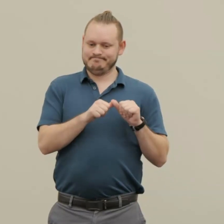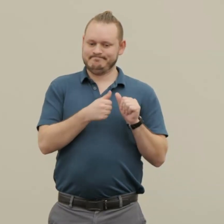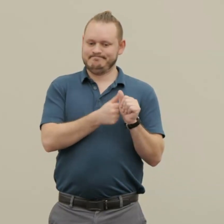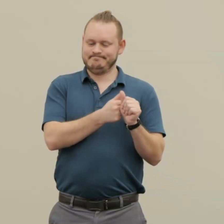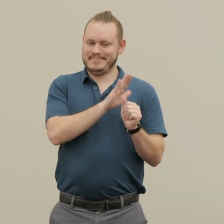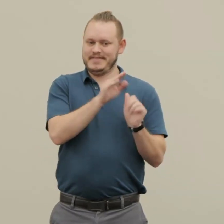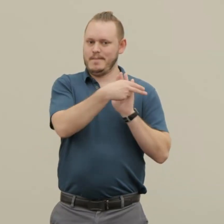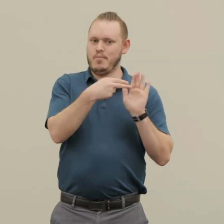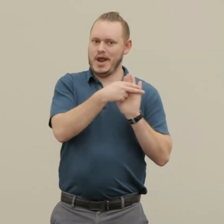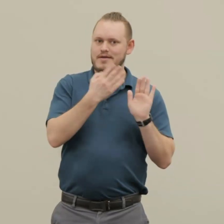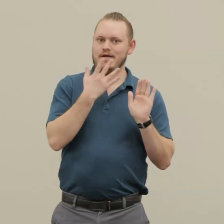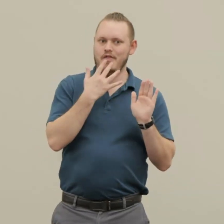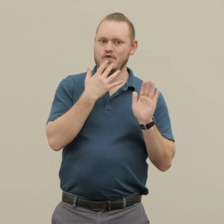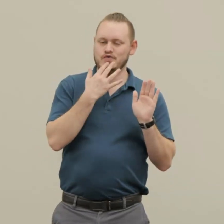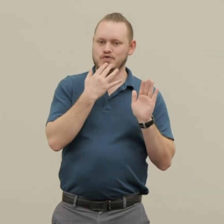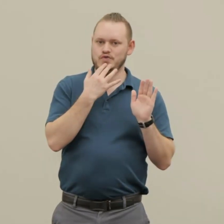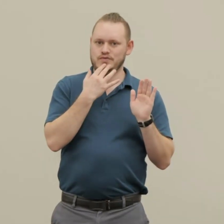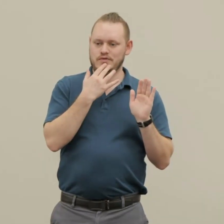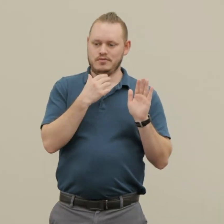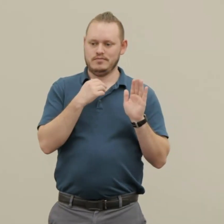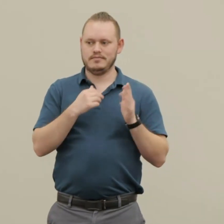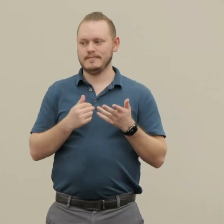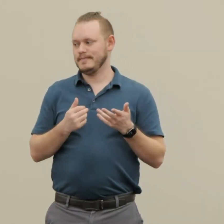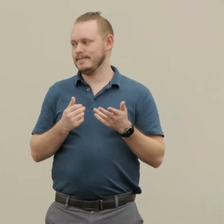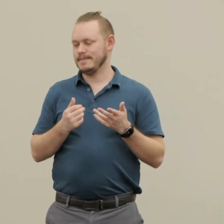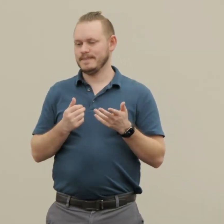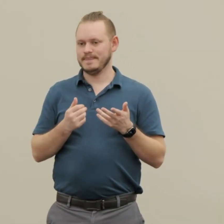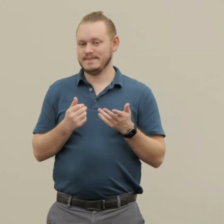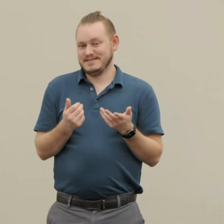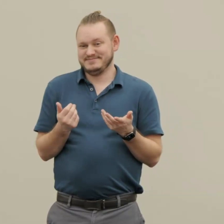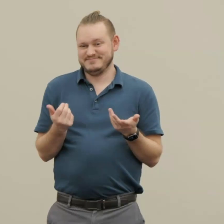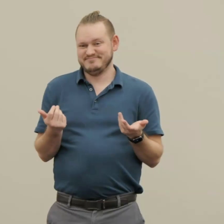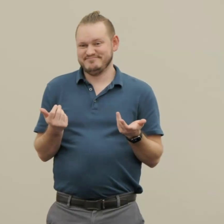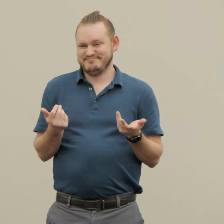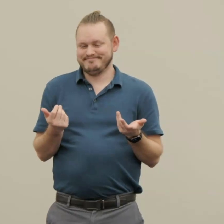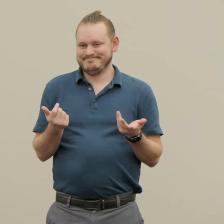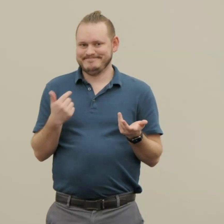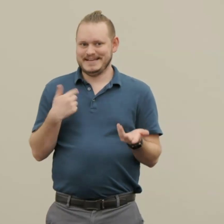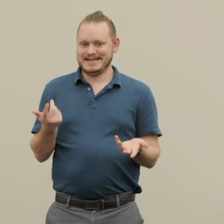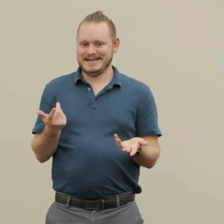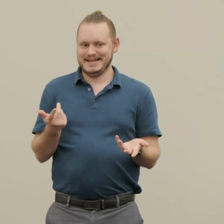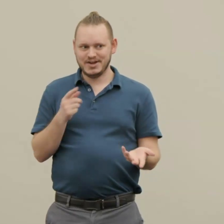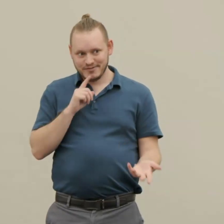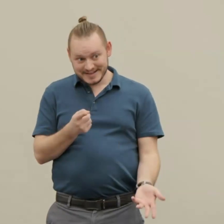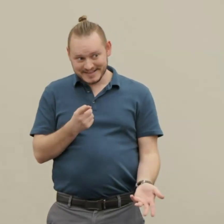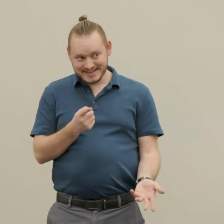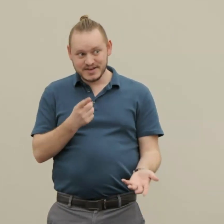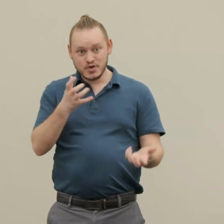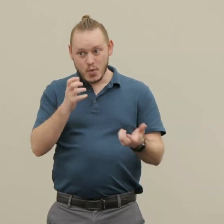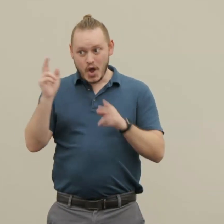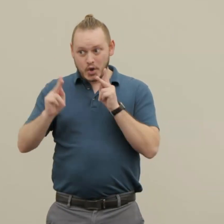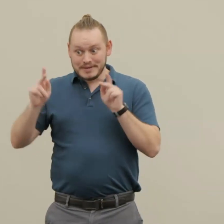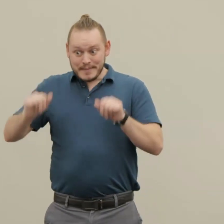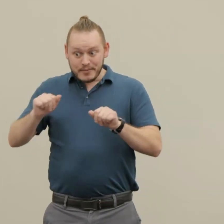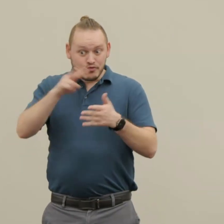their brand colors. And, you know, I'm just like, really, did you want humans